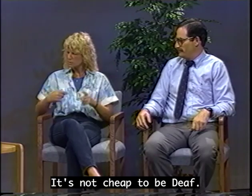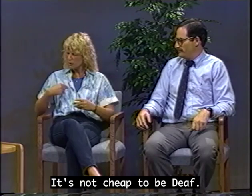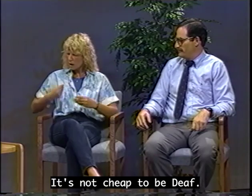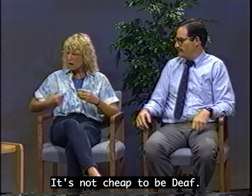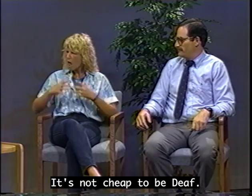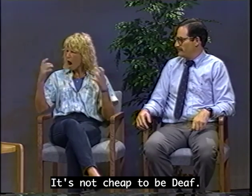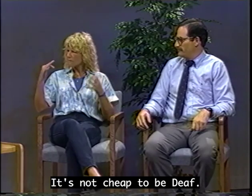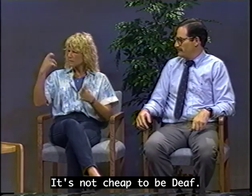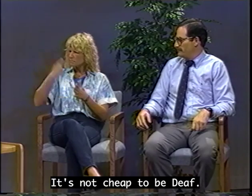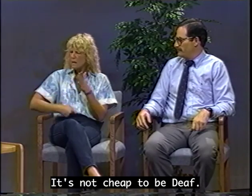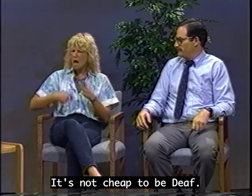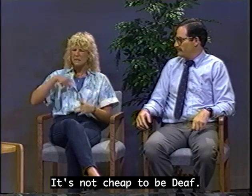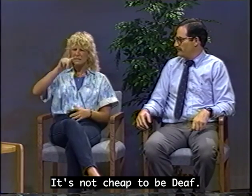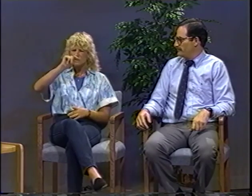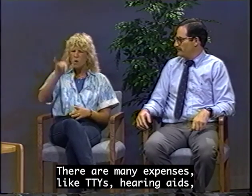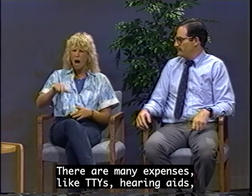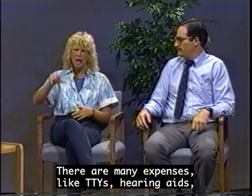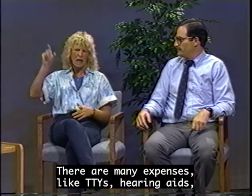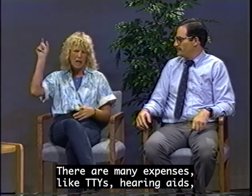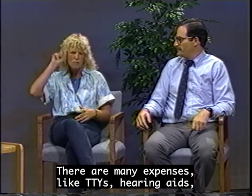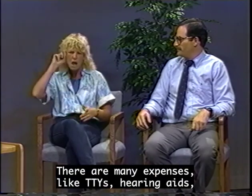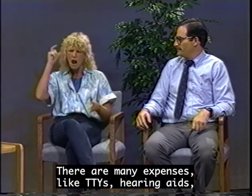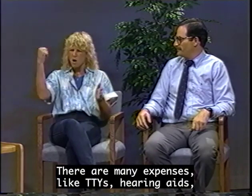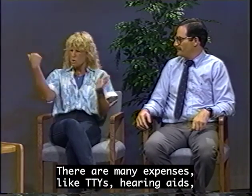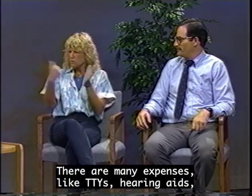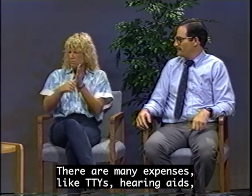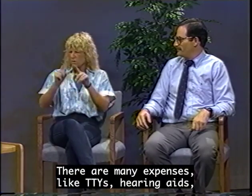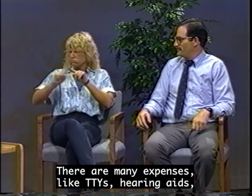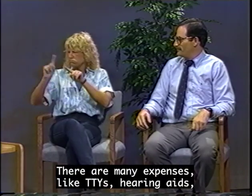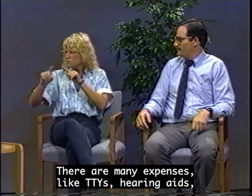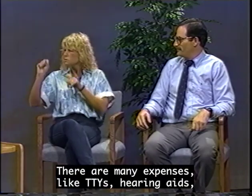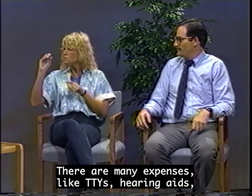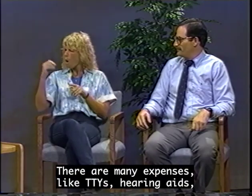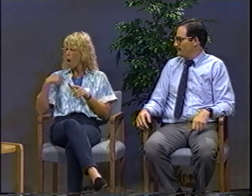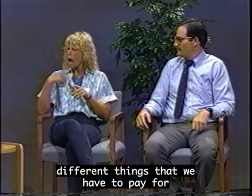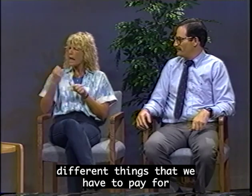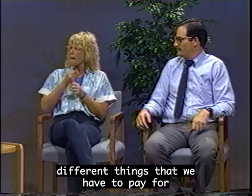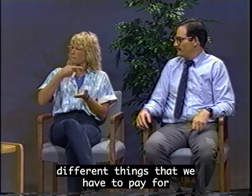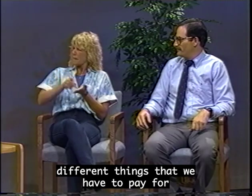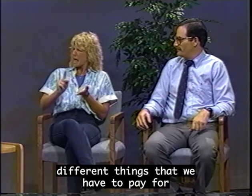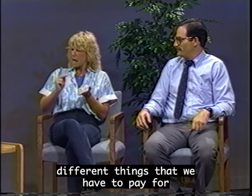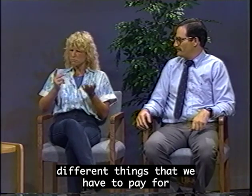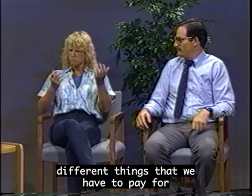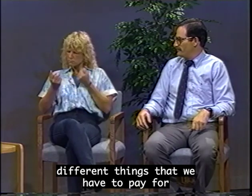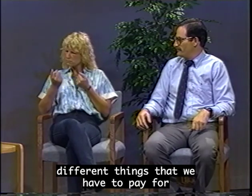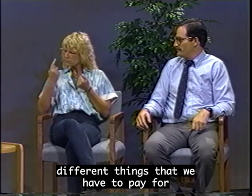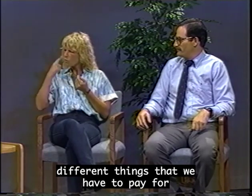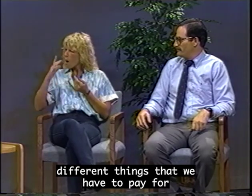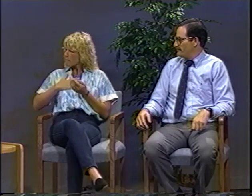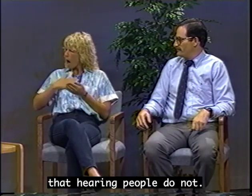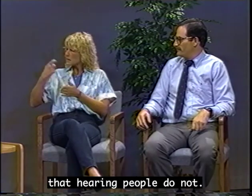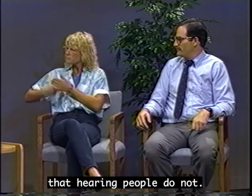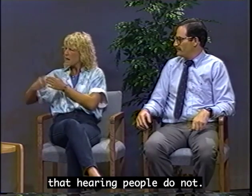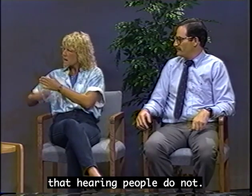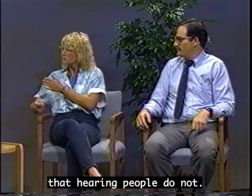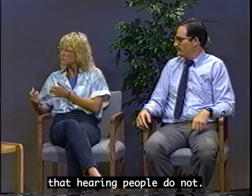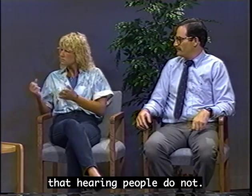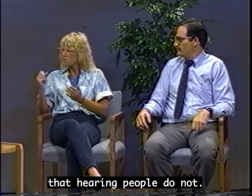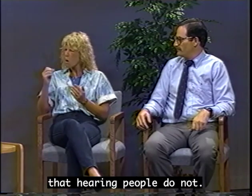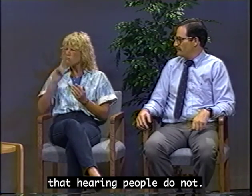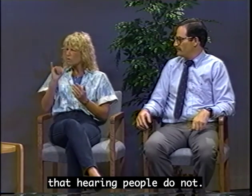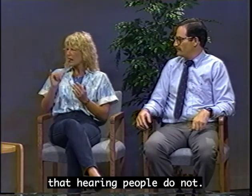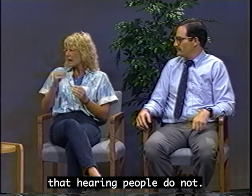It's not cheap to be deaf. There are many expenses like TTYs, hearing aids, different things that we have to pay for that